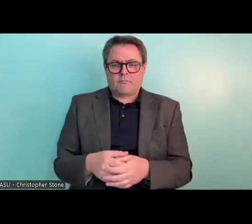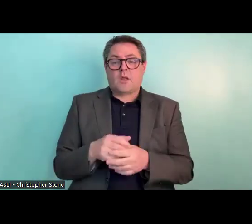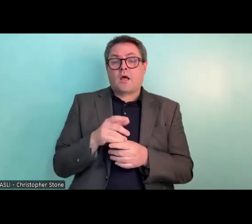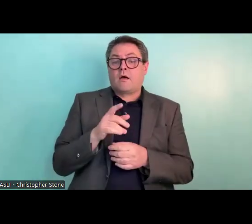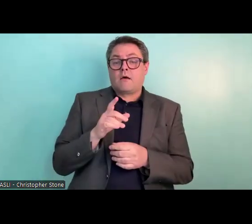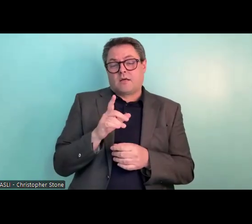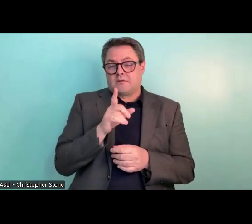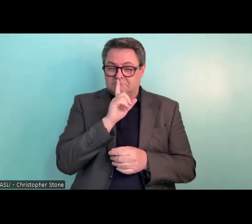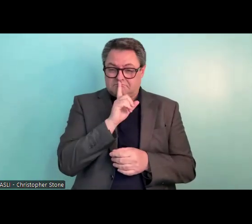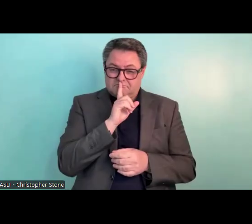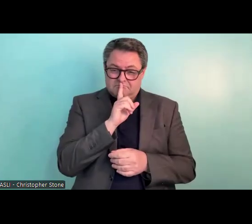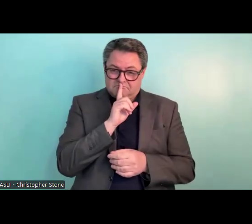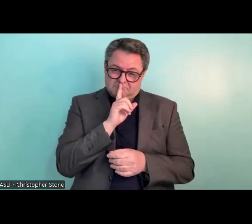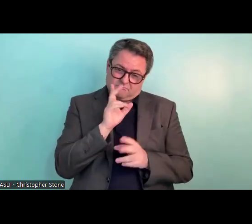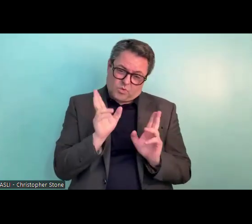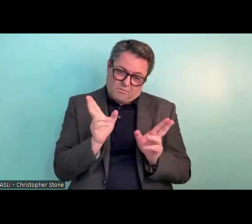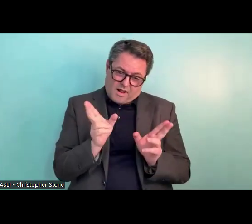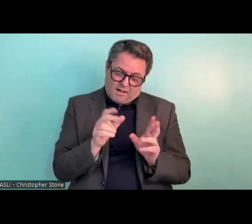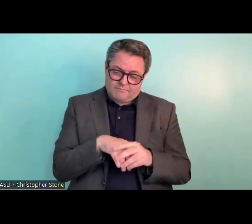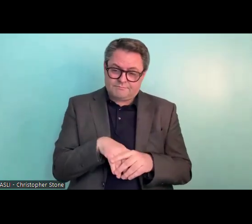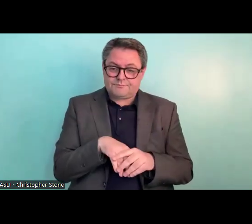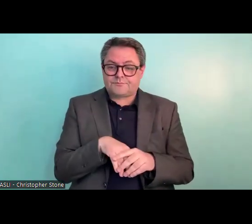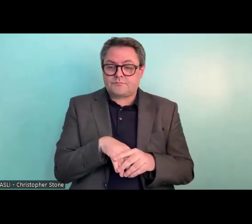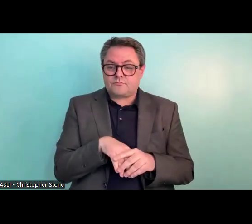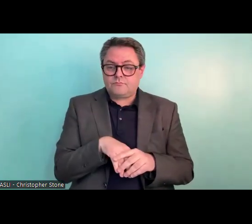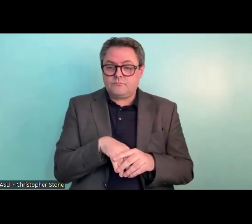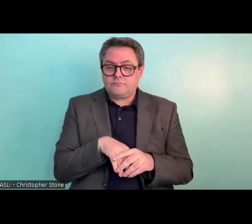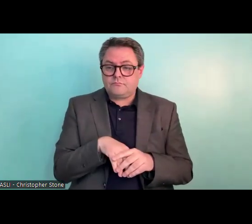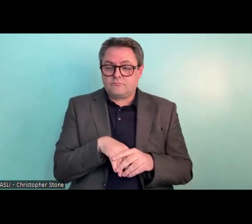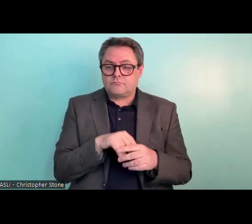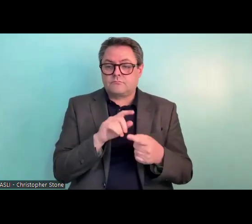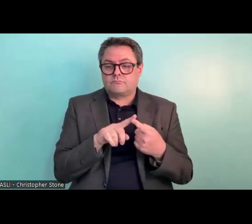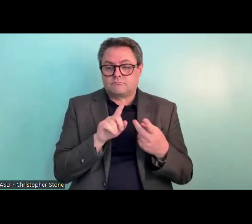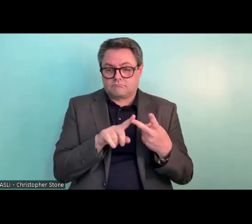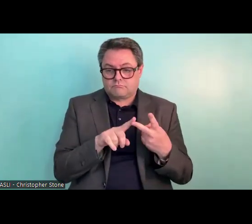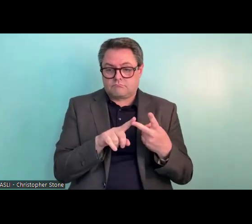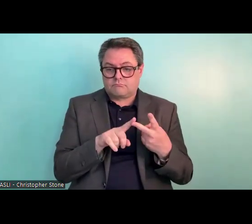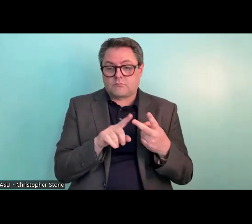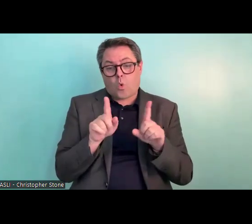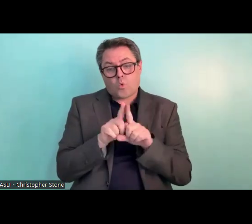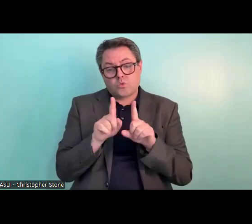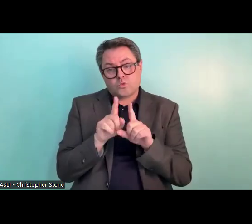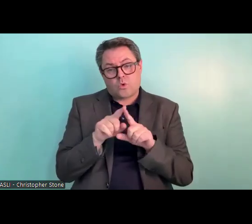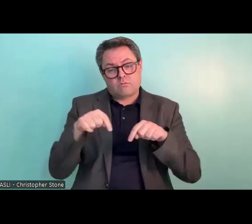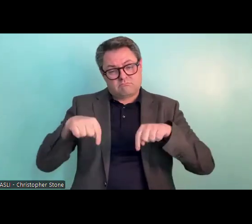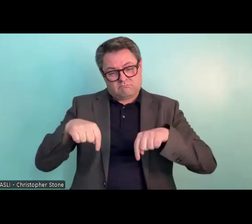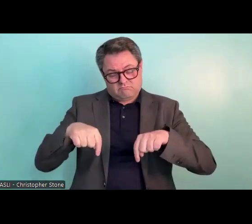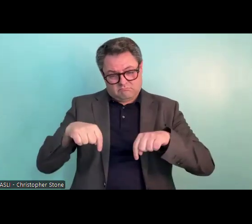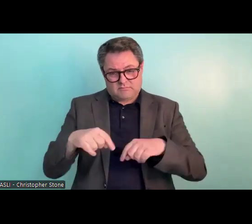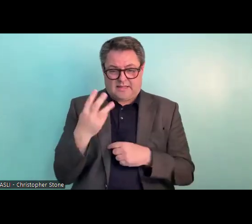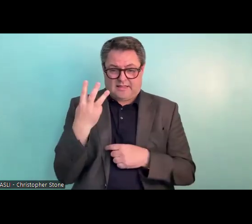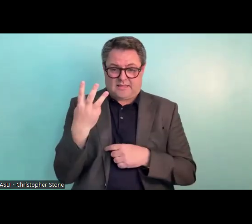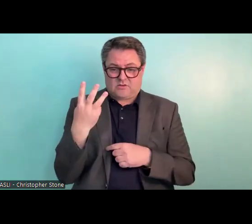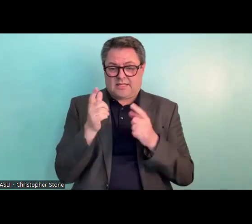Just a little housekeeping before we begin today's meeting. If I could ask that everybody has their microphones on mute.